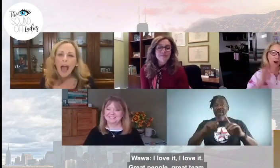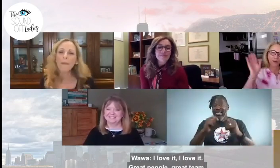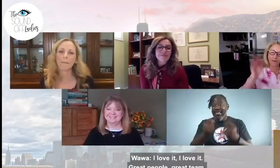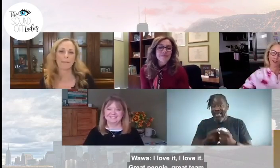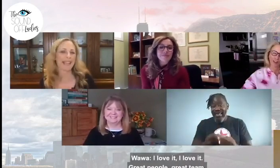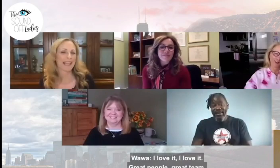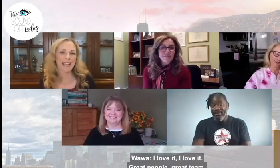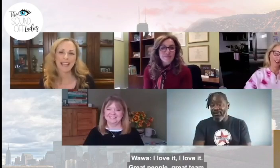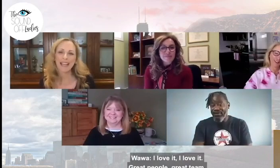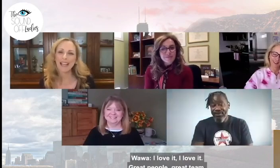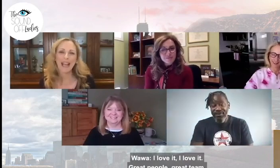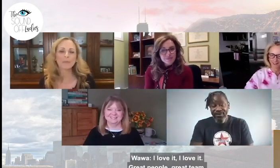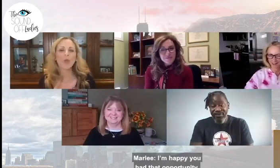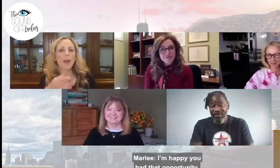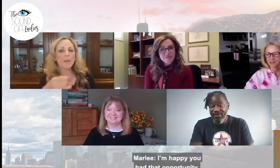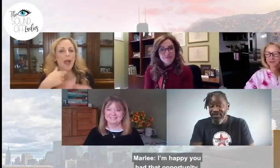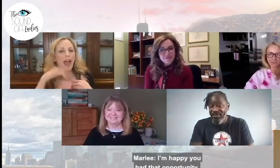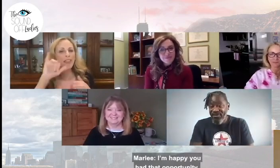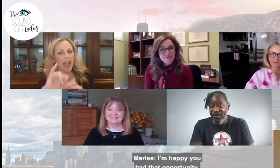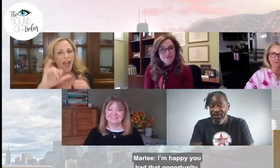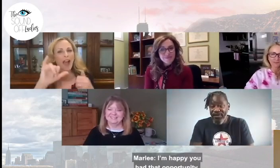was amazing. We really worked as a team.